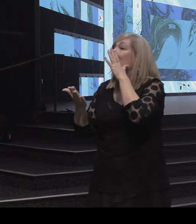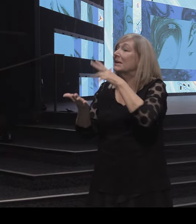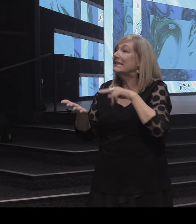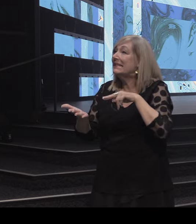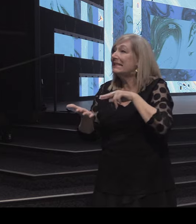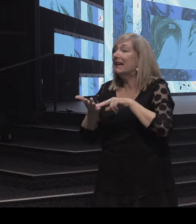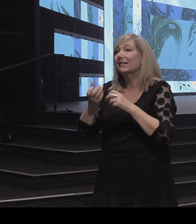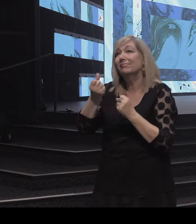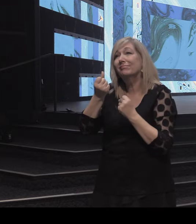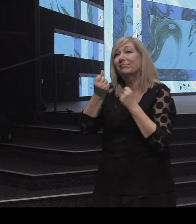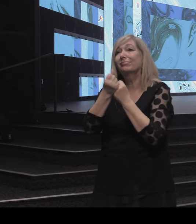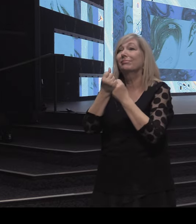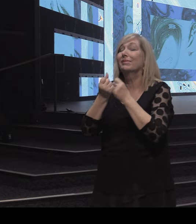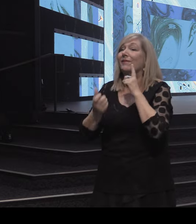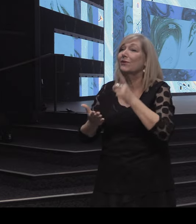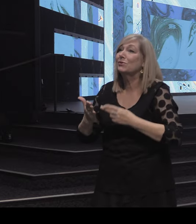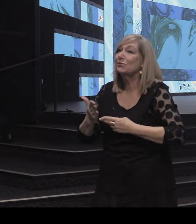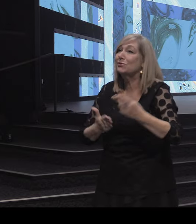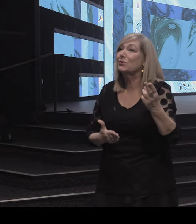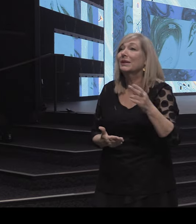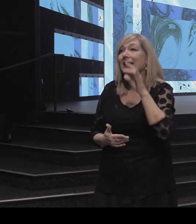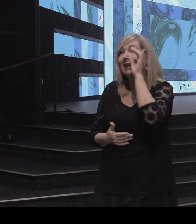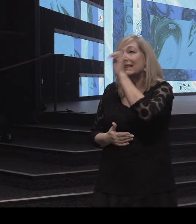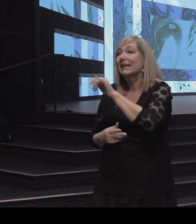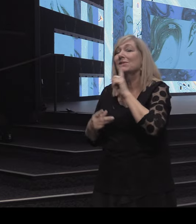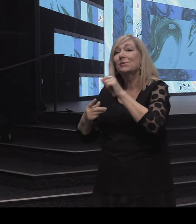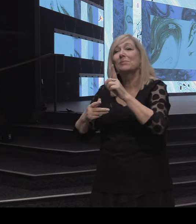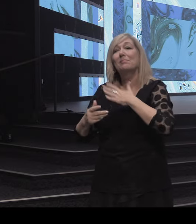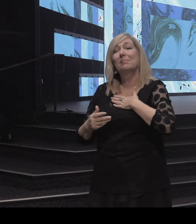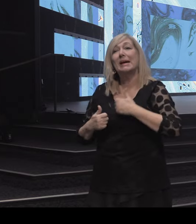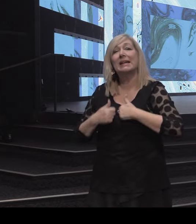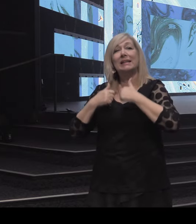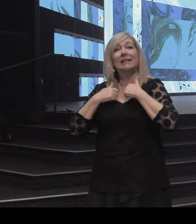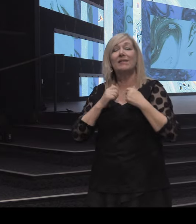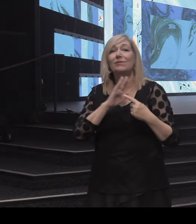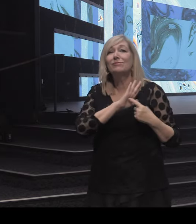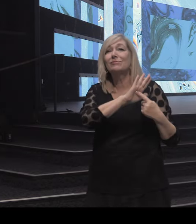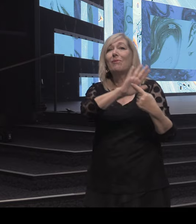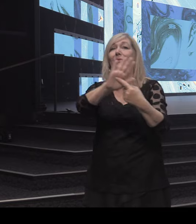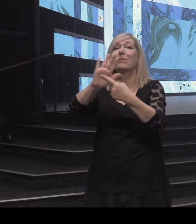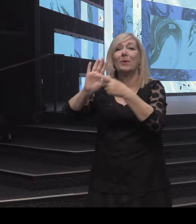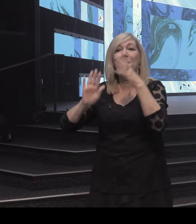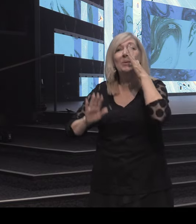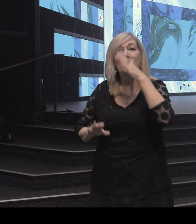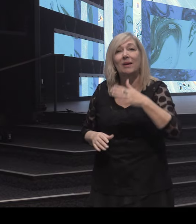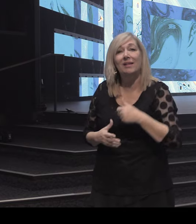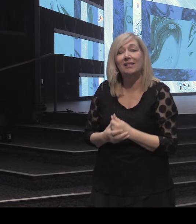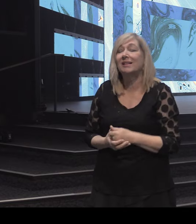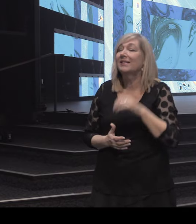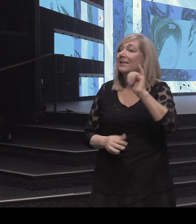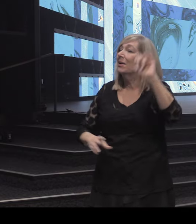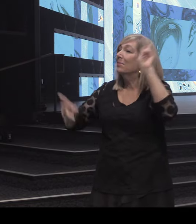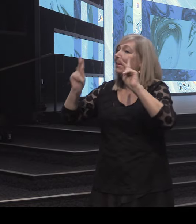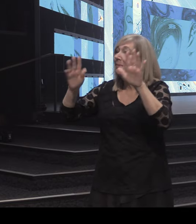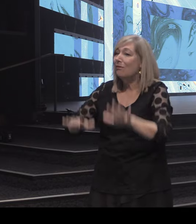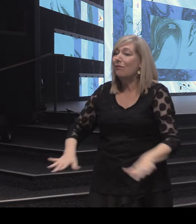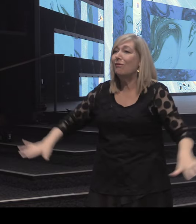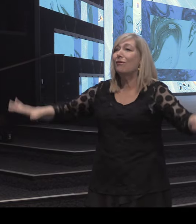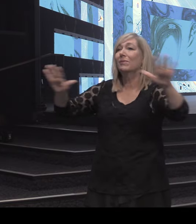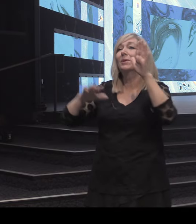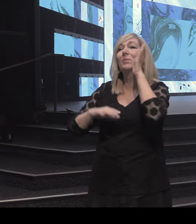truth. And when the truth is released in and through my life, I'm ready to believe that people all around me are going